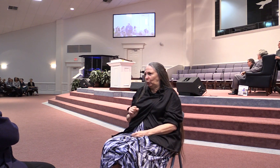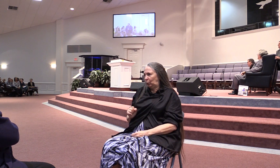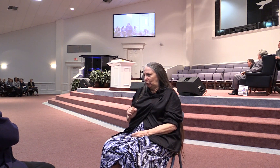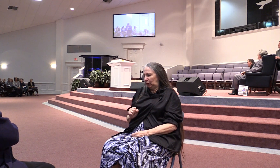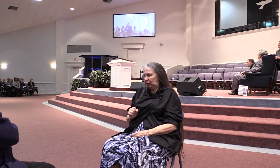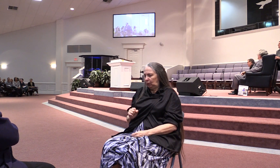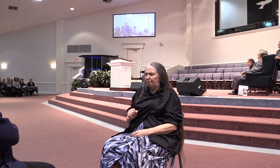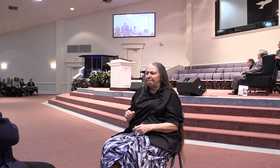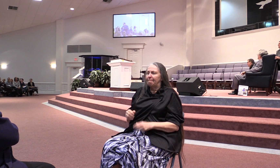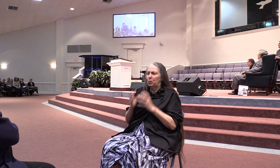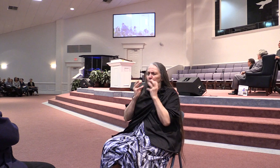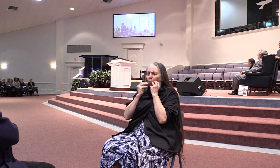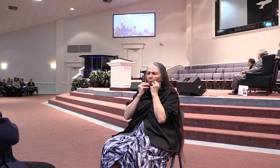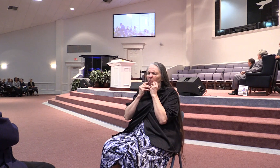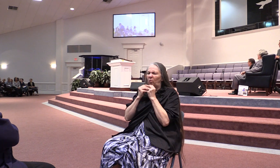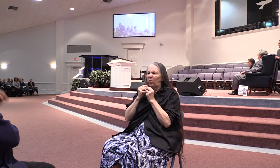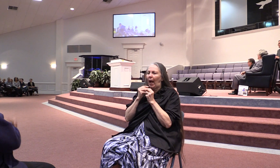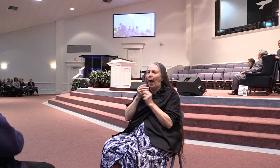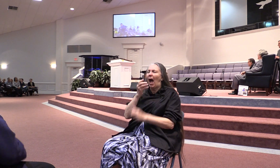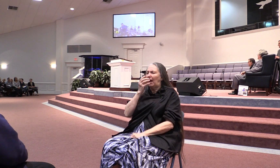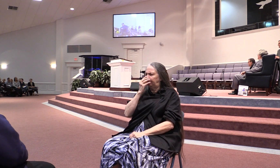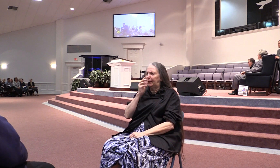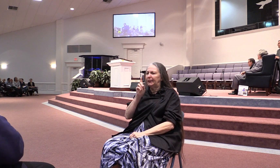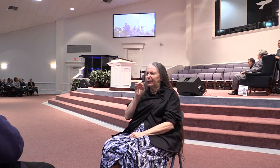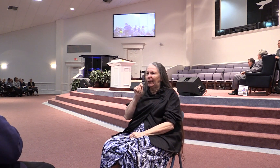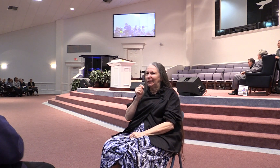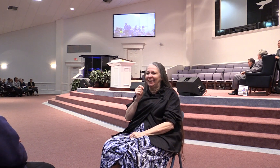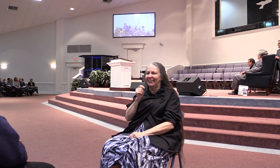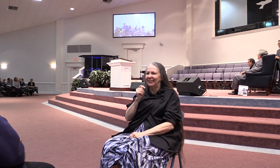Old. Sneezing dust.